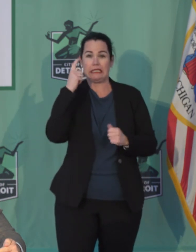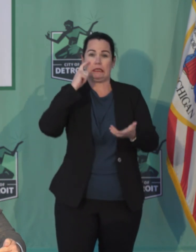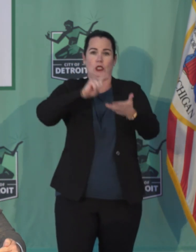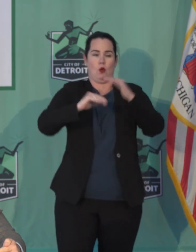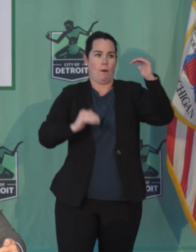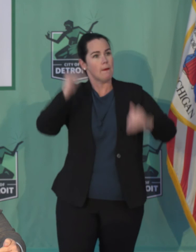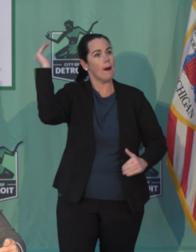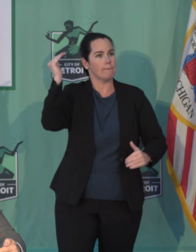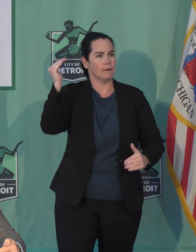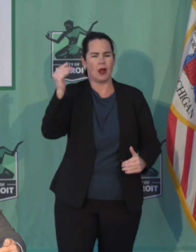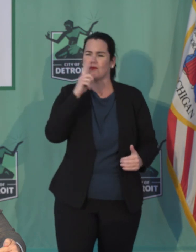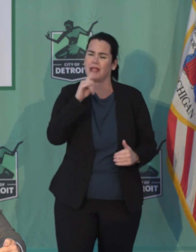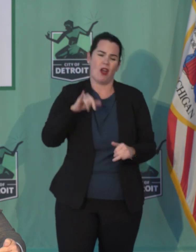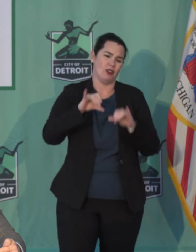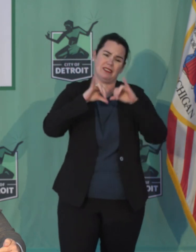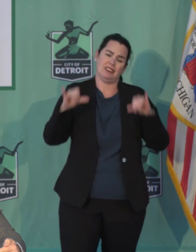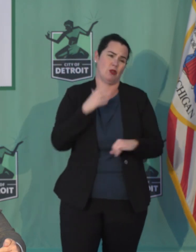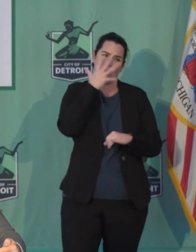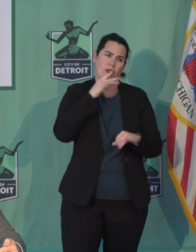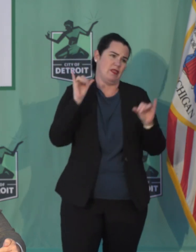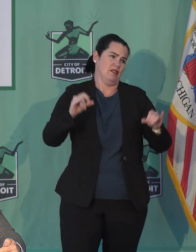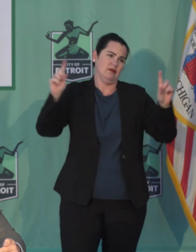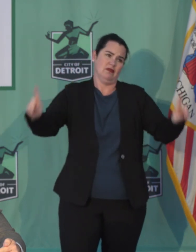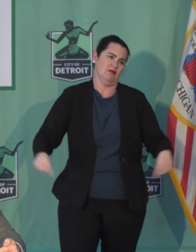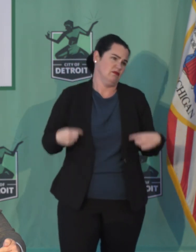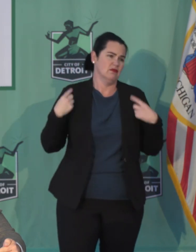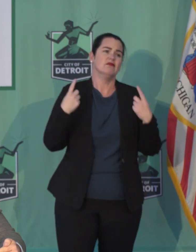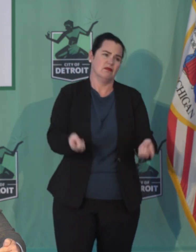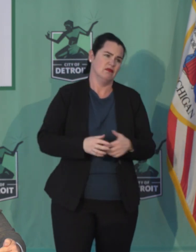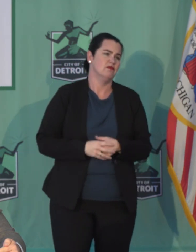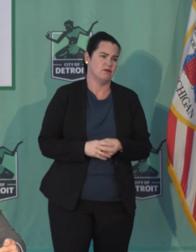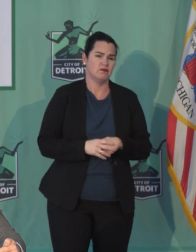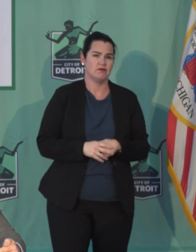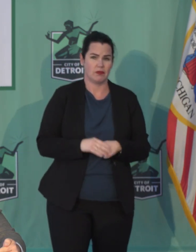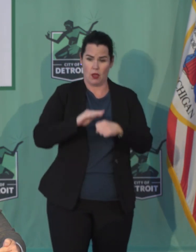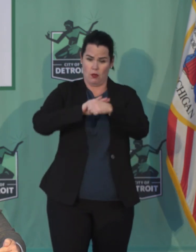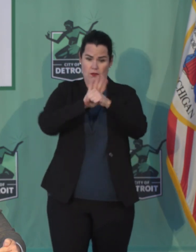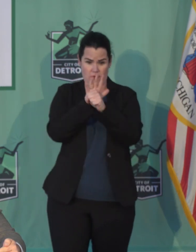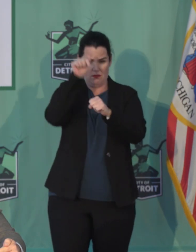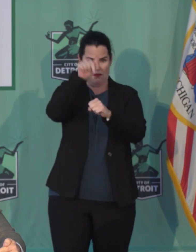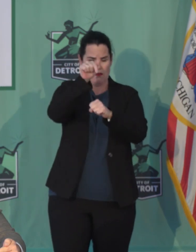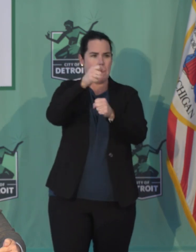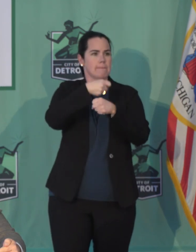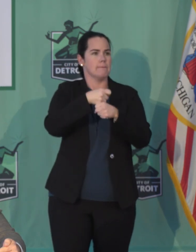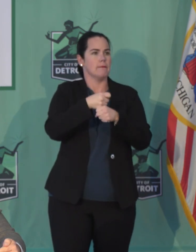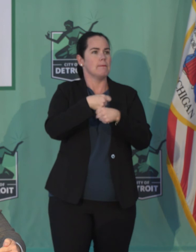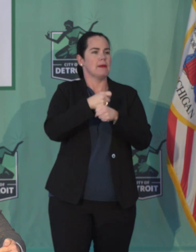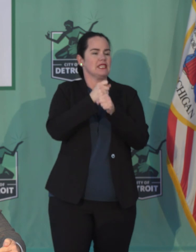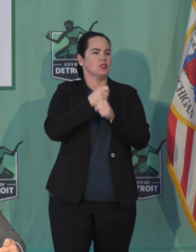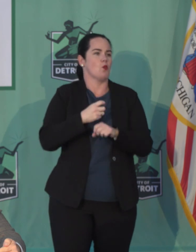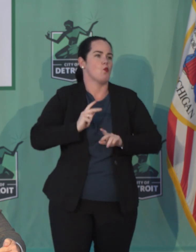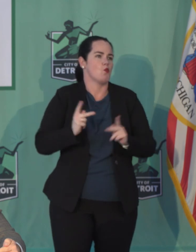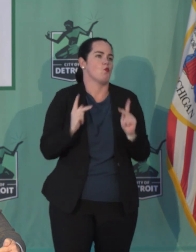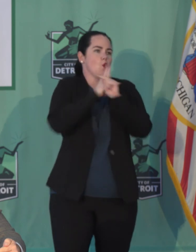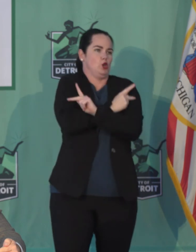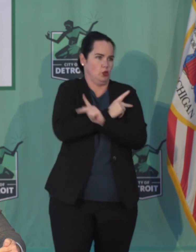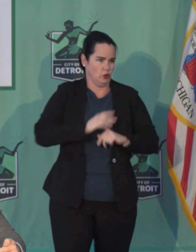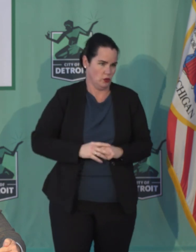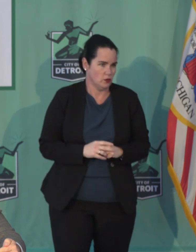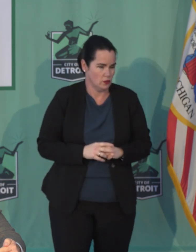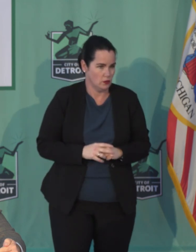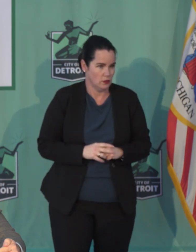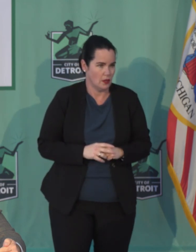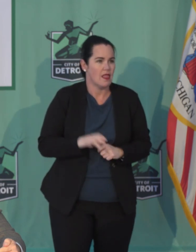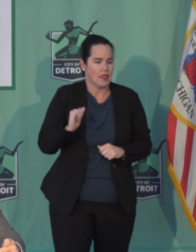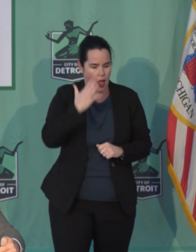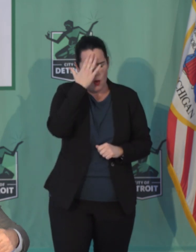They've been in our system for a long time, and COVID-19 makes it worse, and it's all the more reason that we should